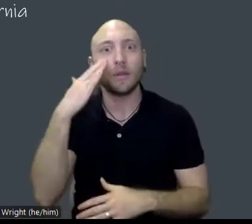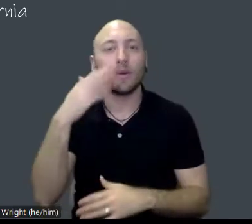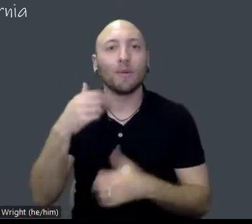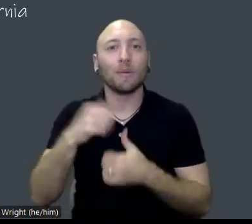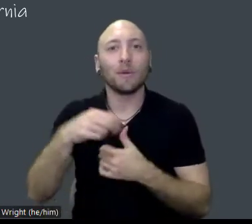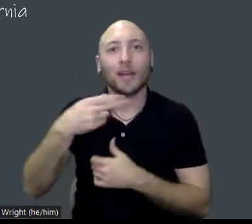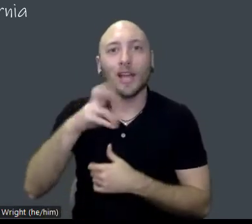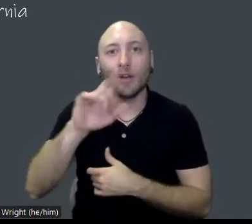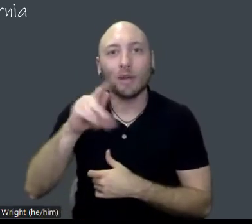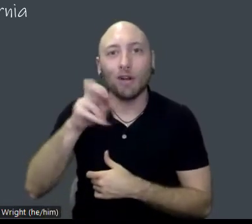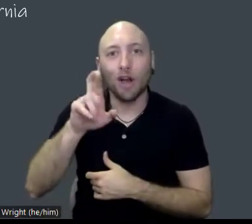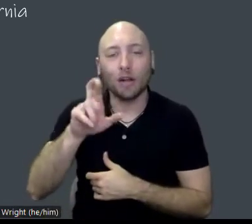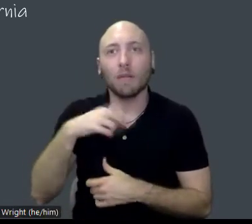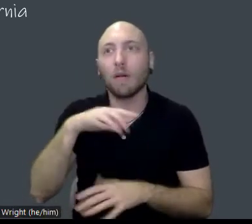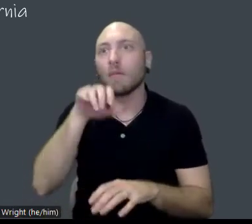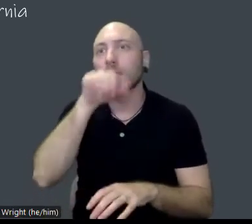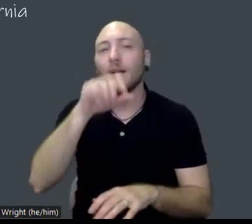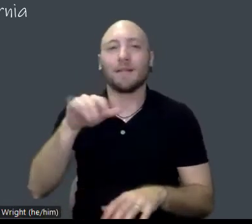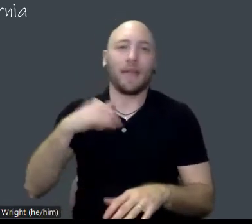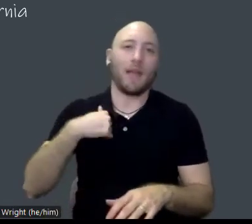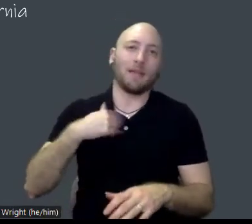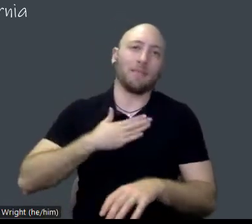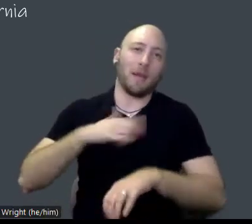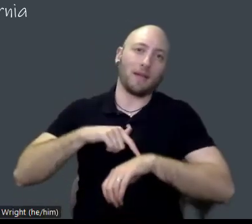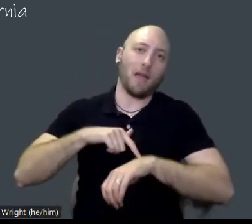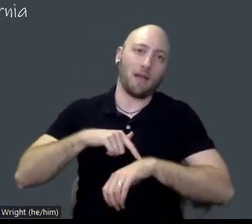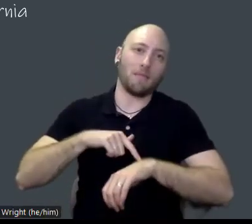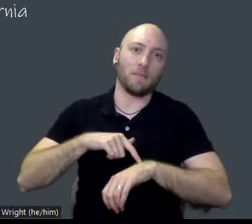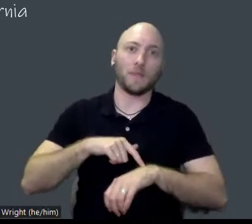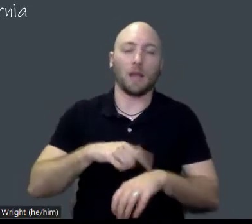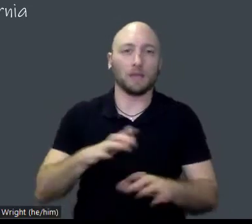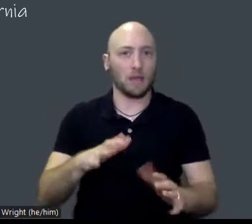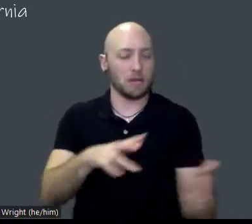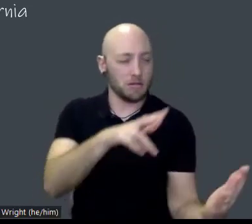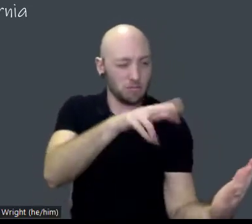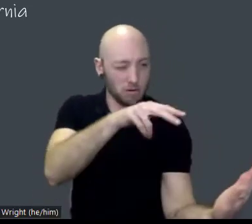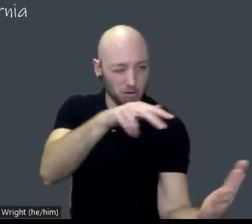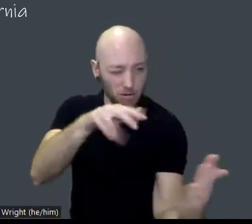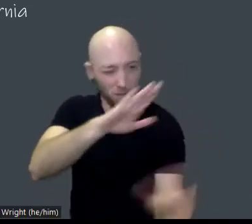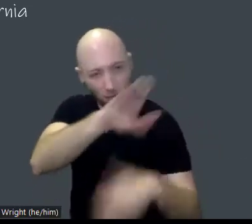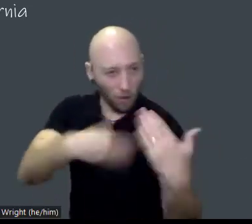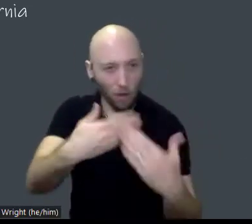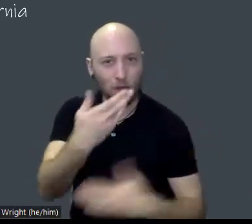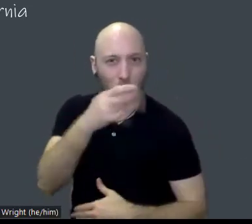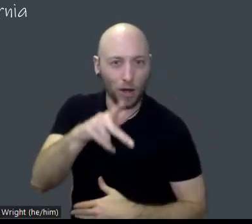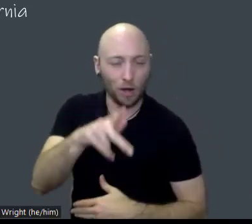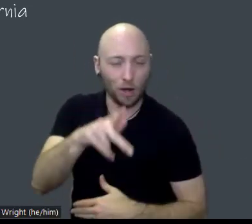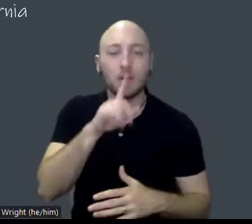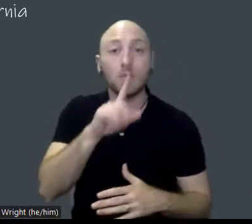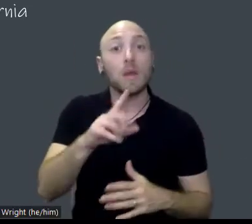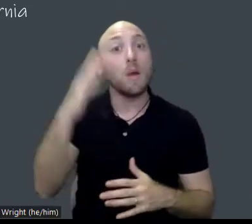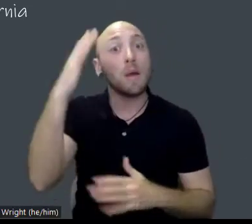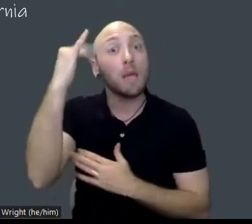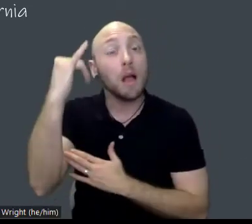like I'm part of that generation where I was just like solely focused on one thing, anything to like get myself out of the world in my